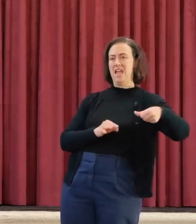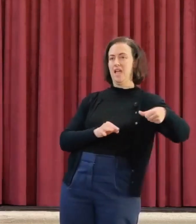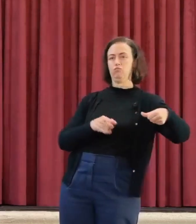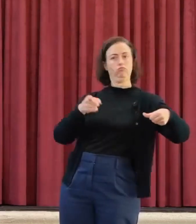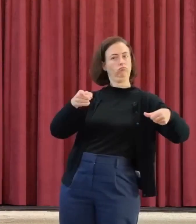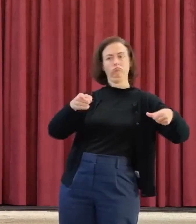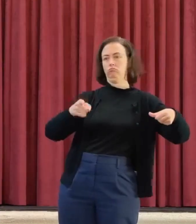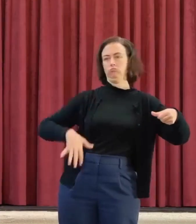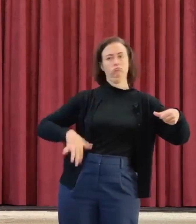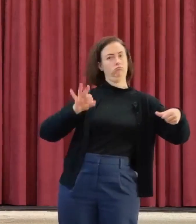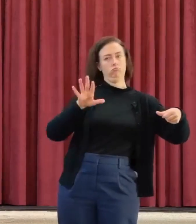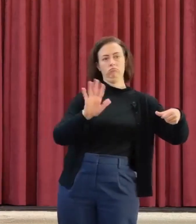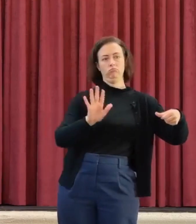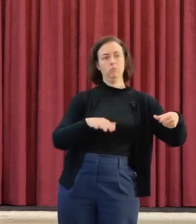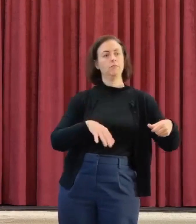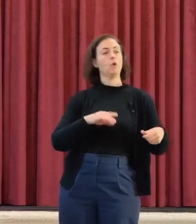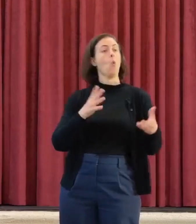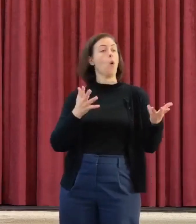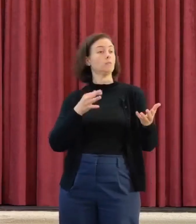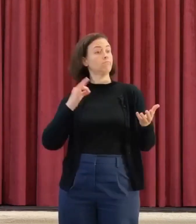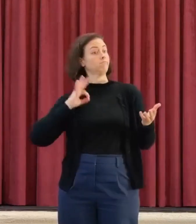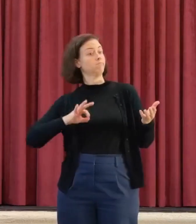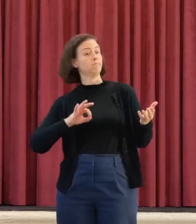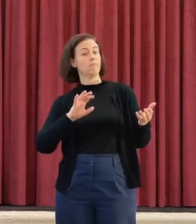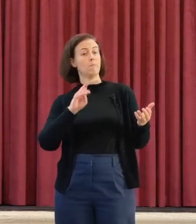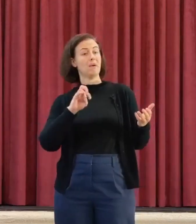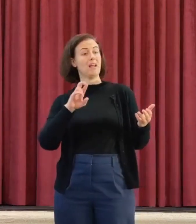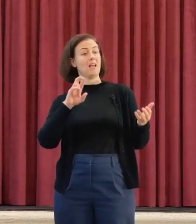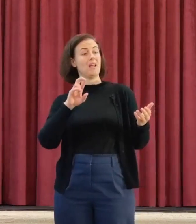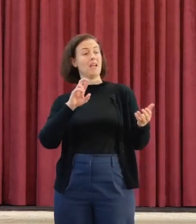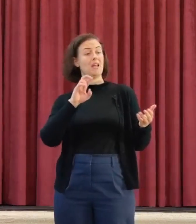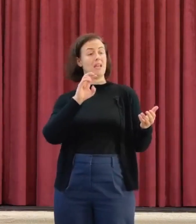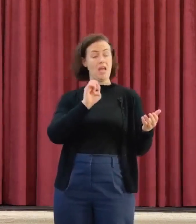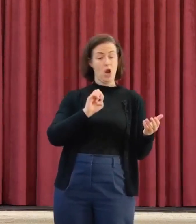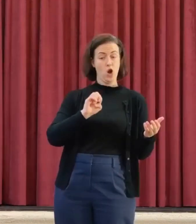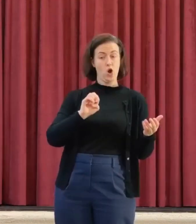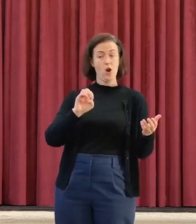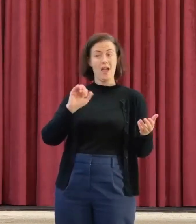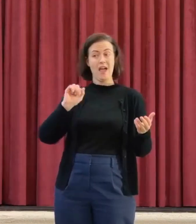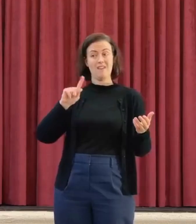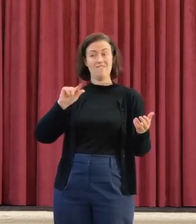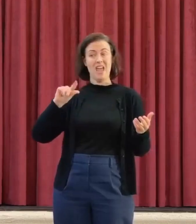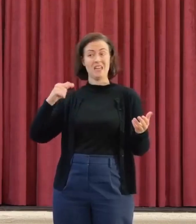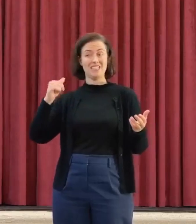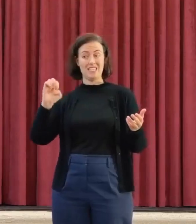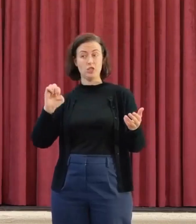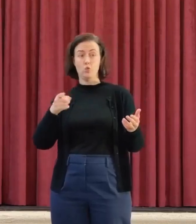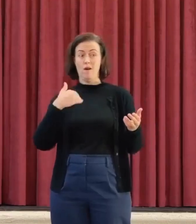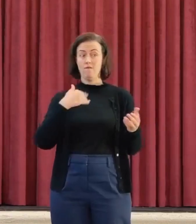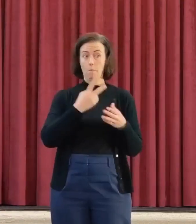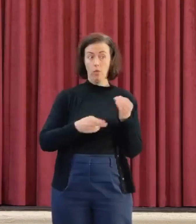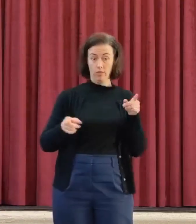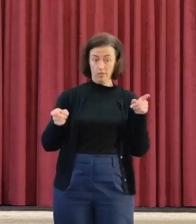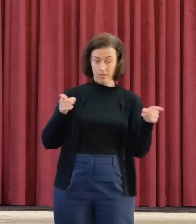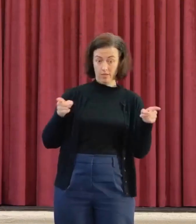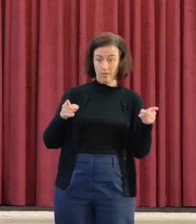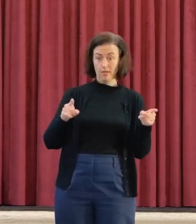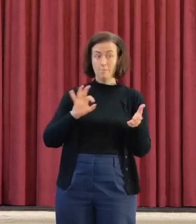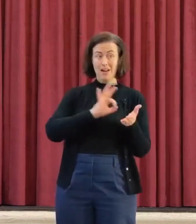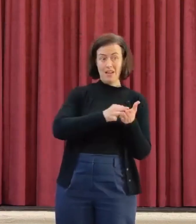Medicare Advantage plan is, if you have both Medicare and Medi-Cal, the doctors must see